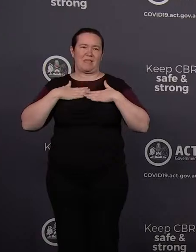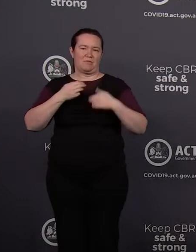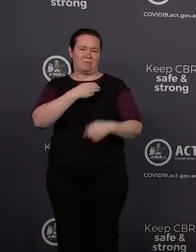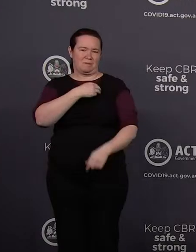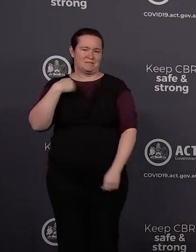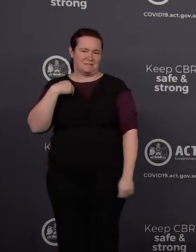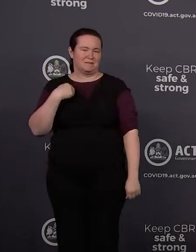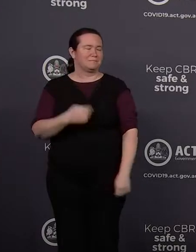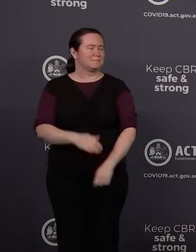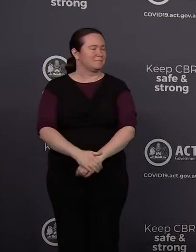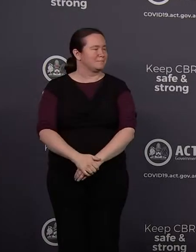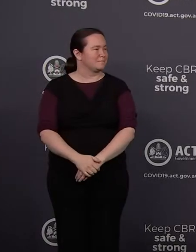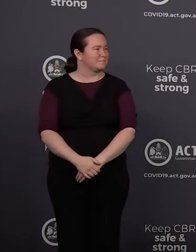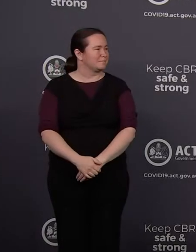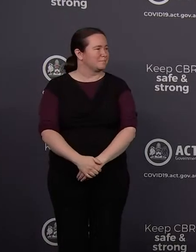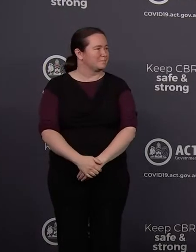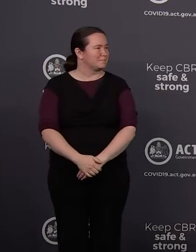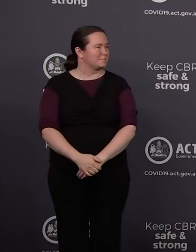much, everyone.